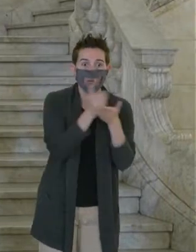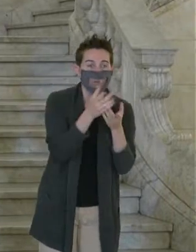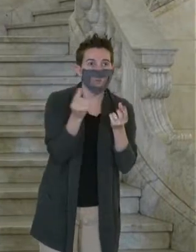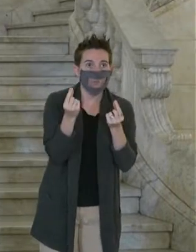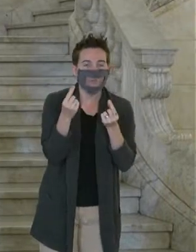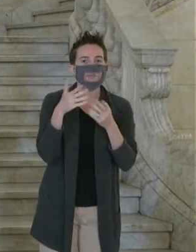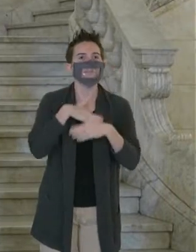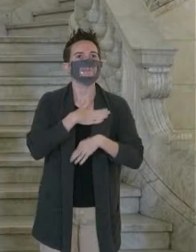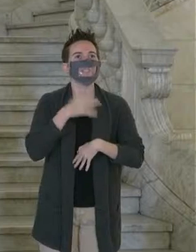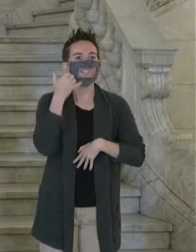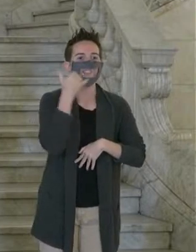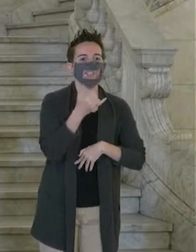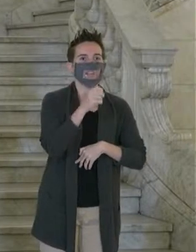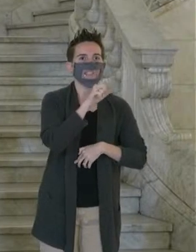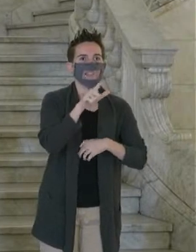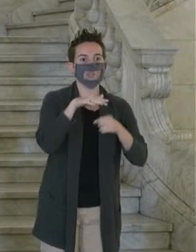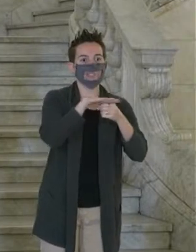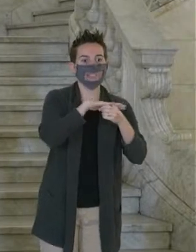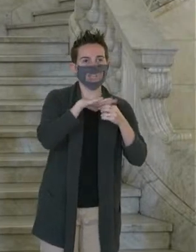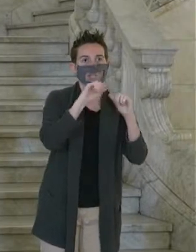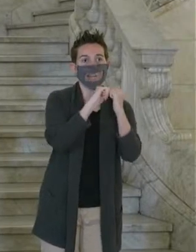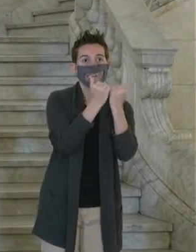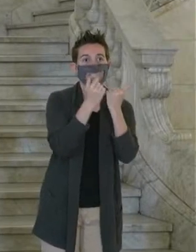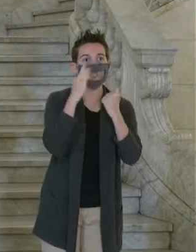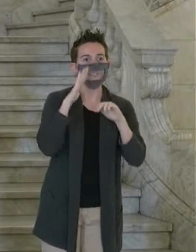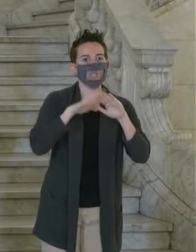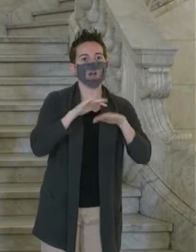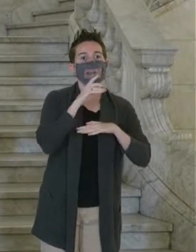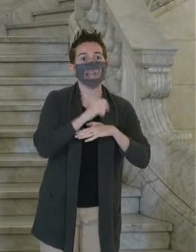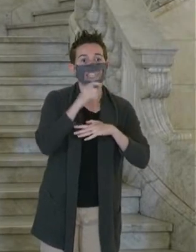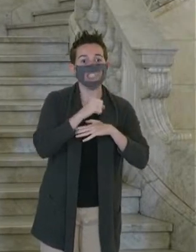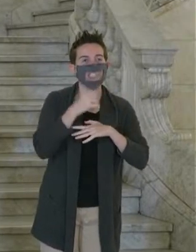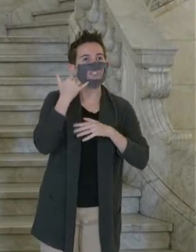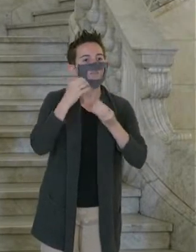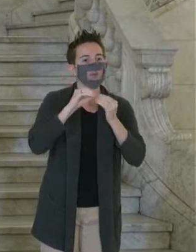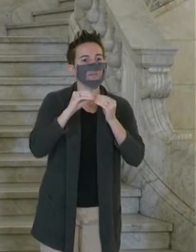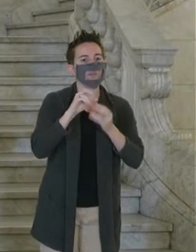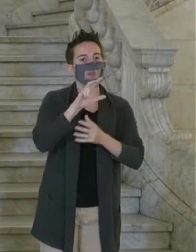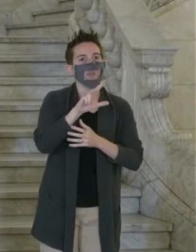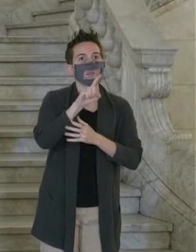call the St. Louis Area Agency on Aging at